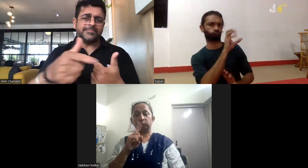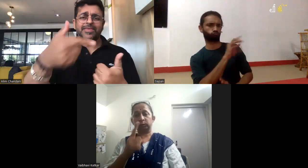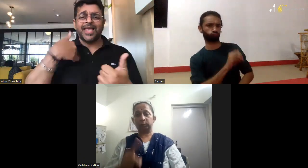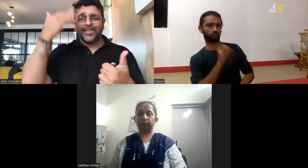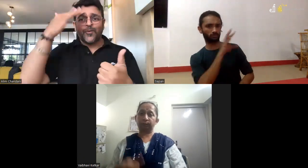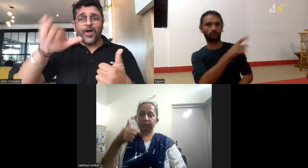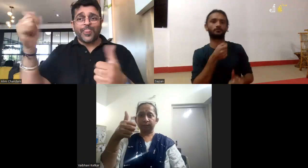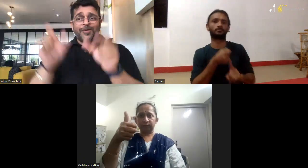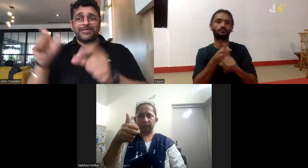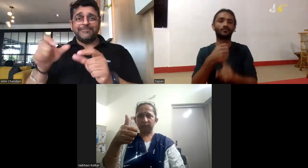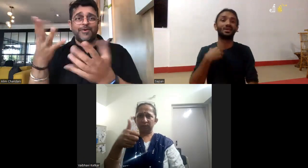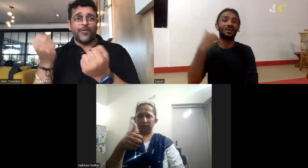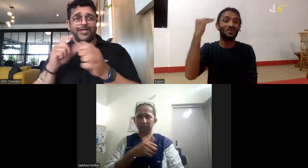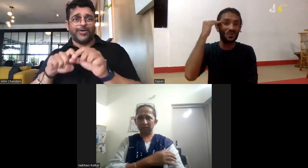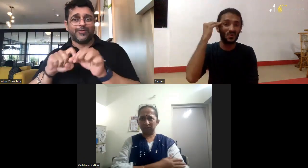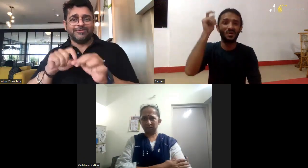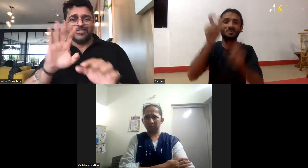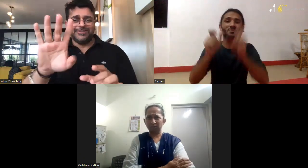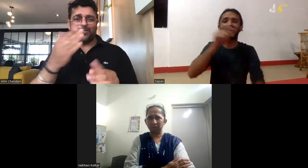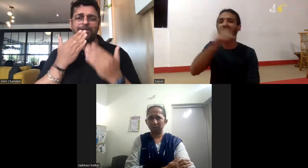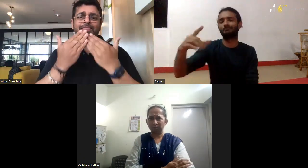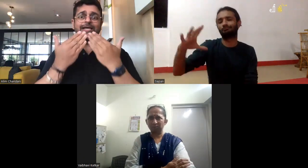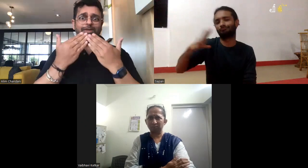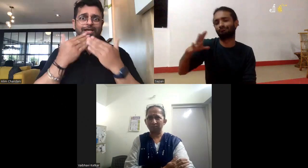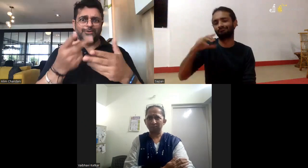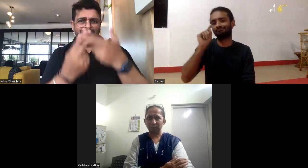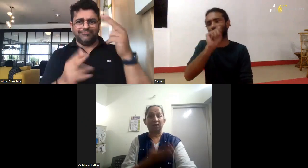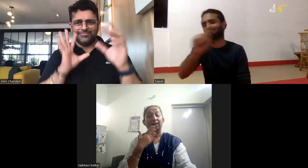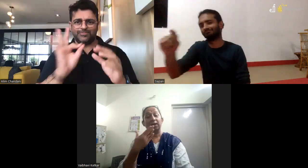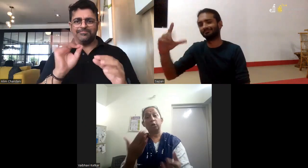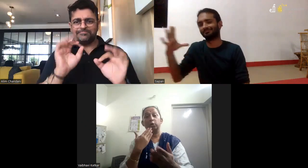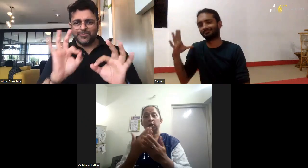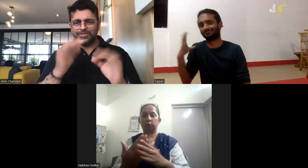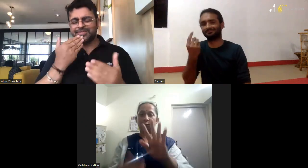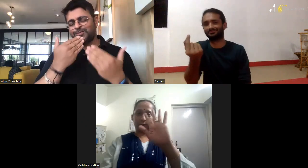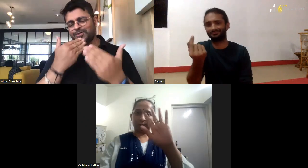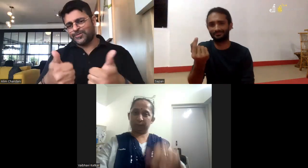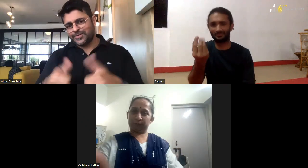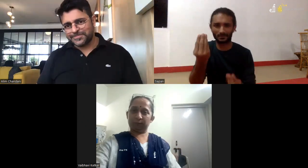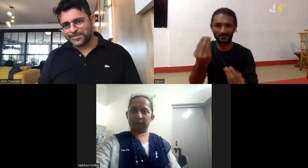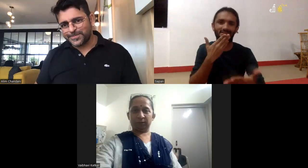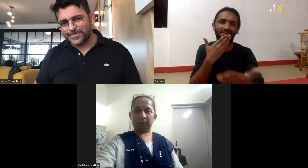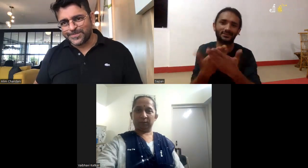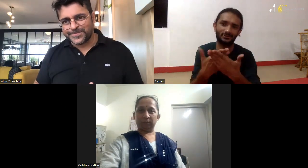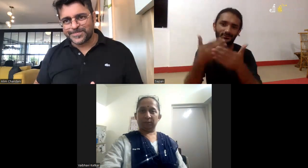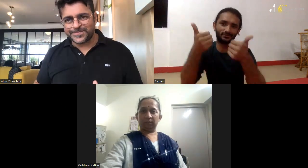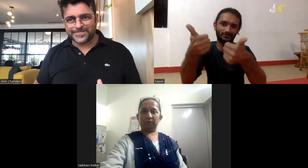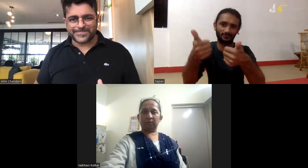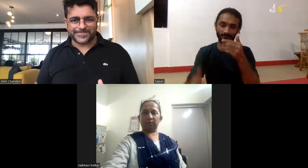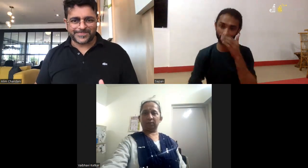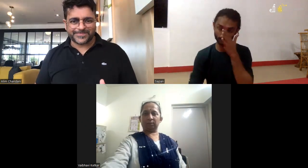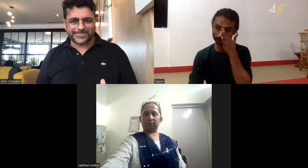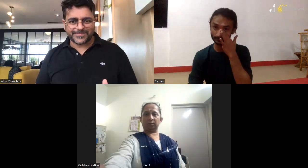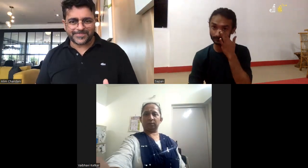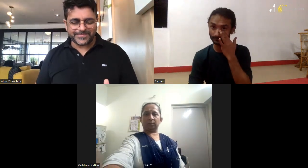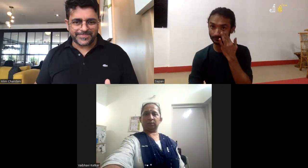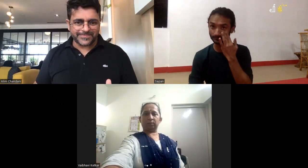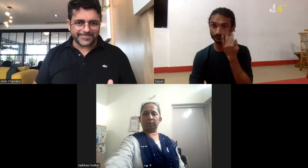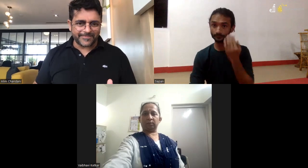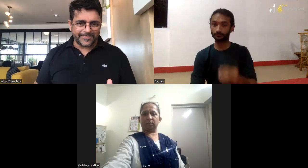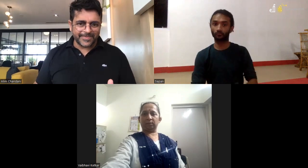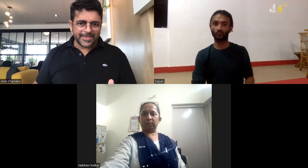who will lose on their education and they will not able to cope up. So there are parents, who